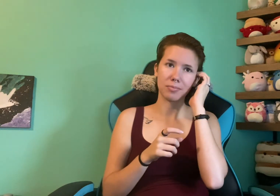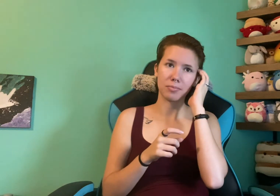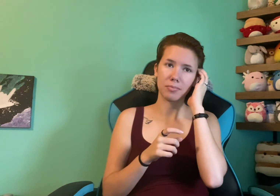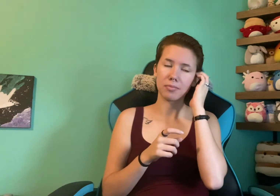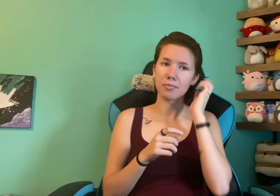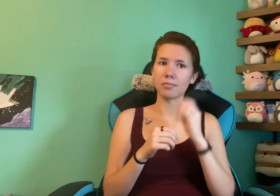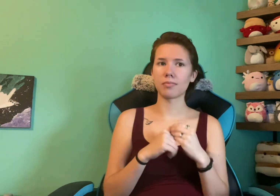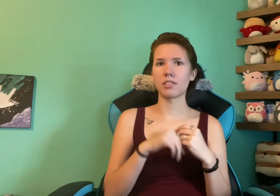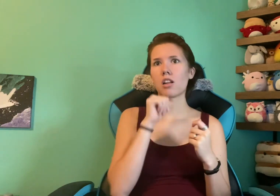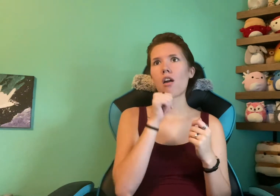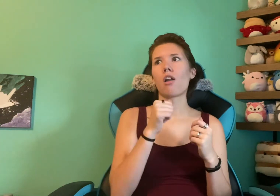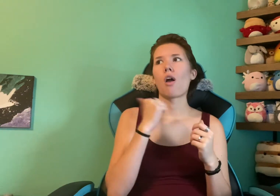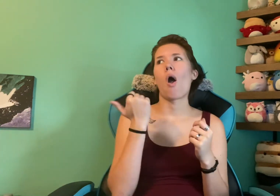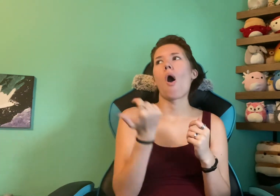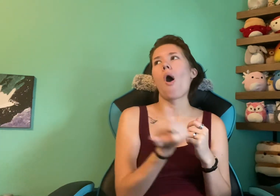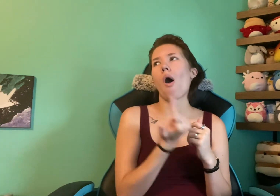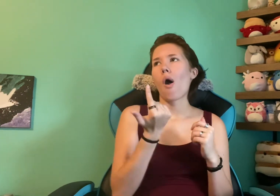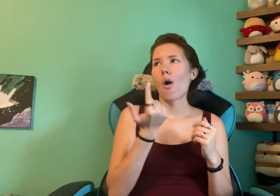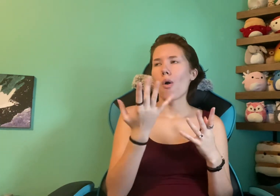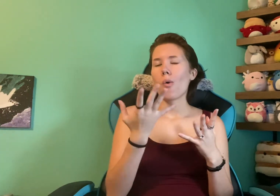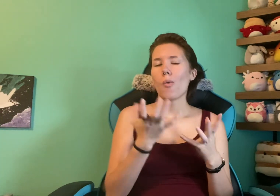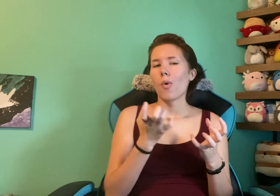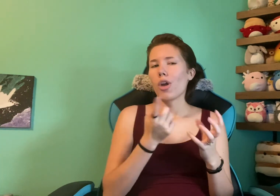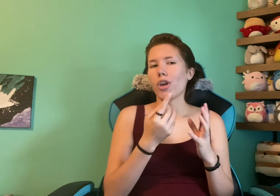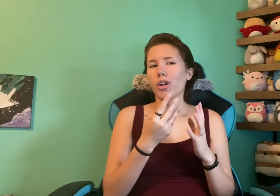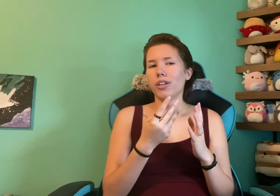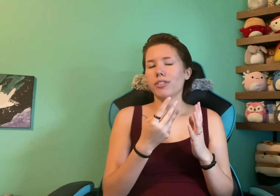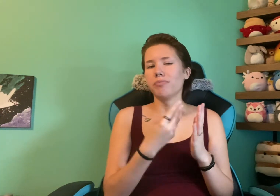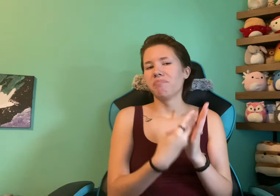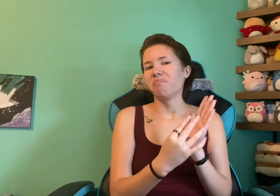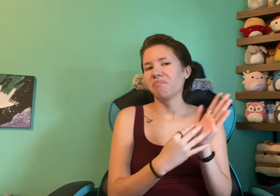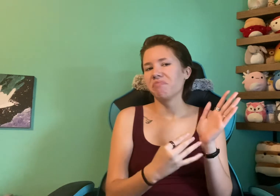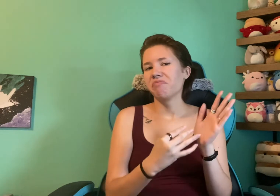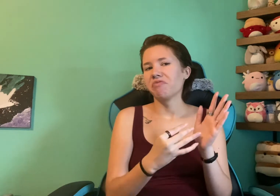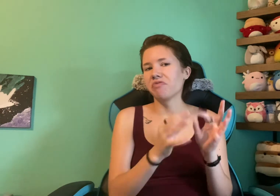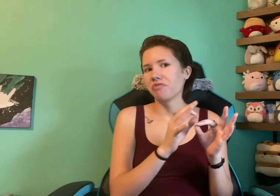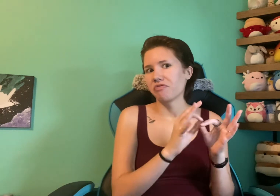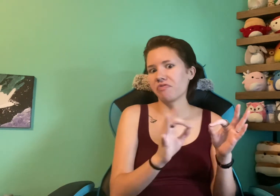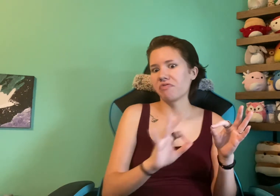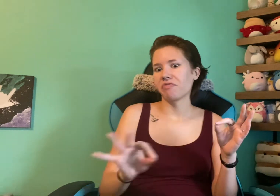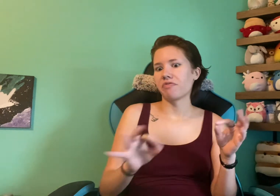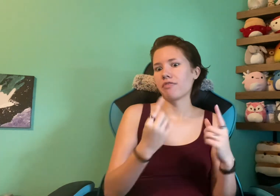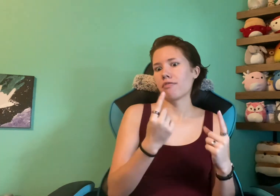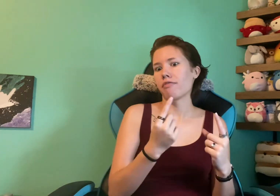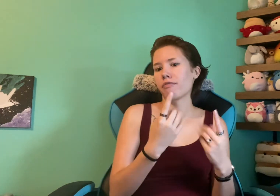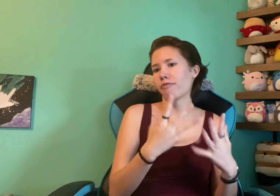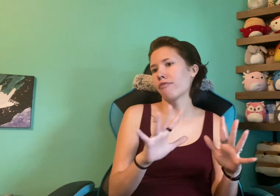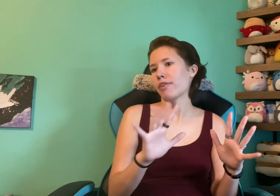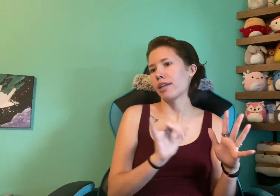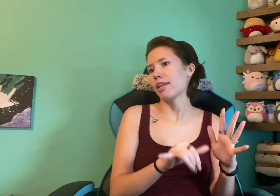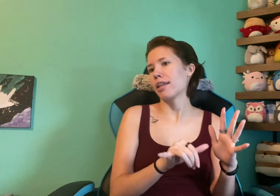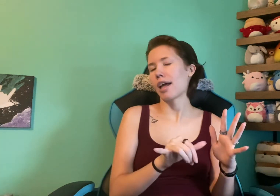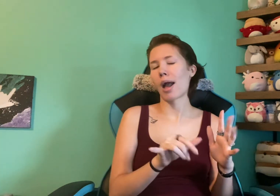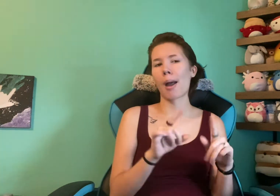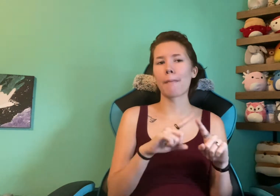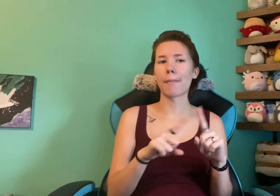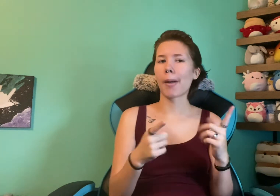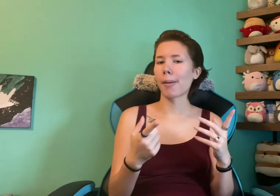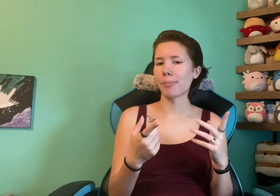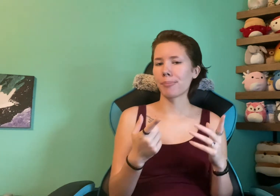do. Questions that require you to fill in a table or chart or put events in order fall into this category.